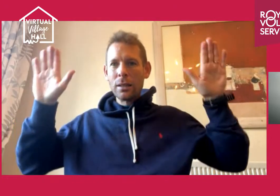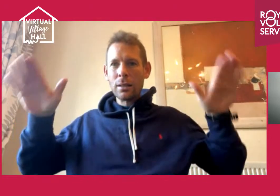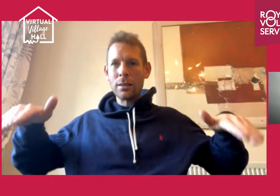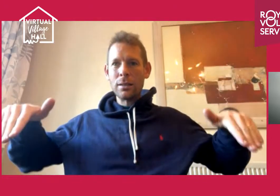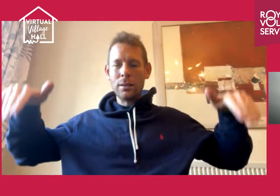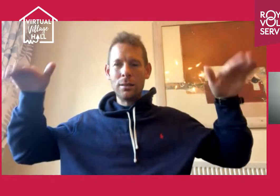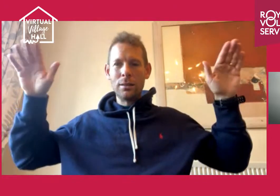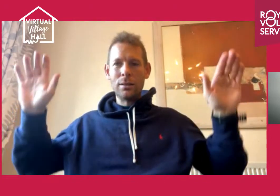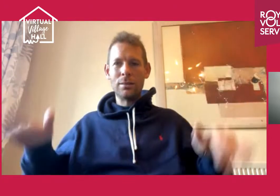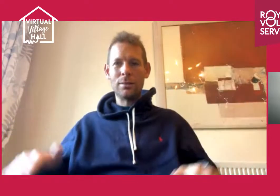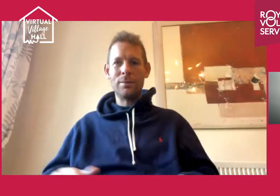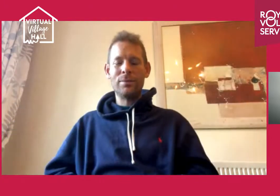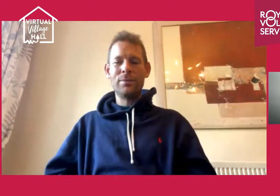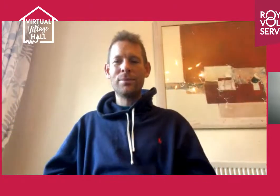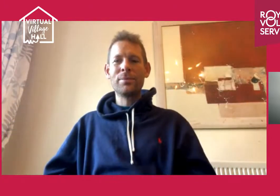And then we have an eagle.